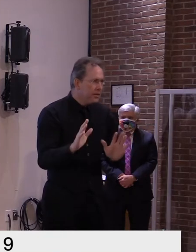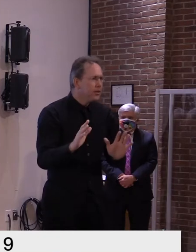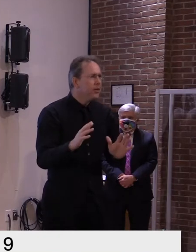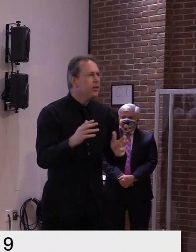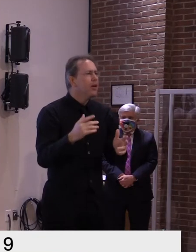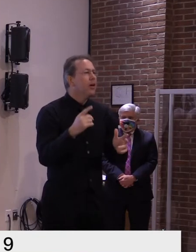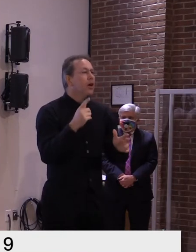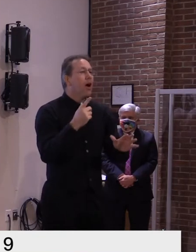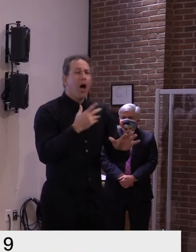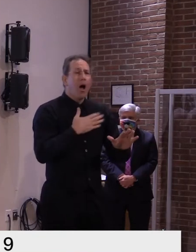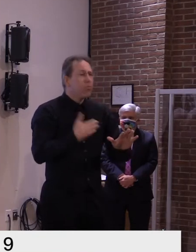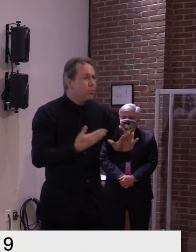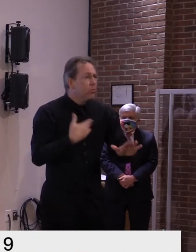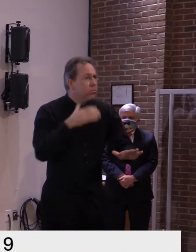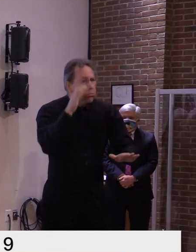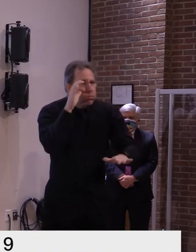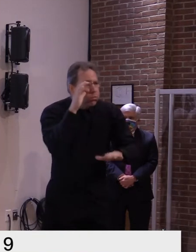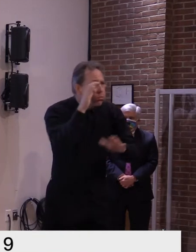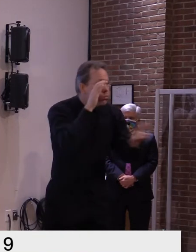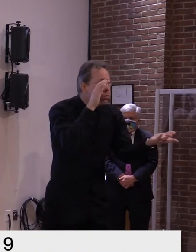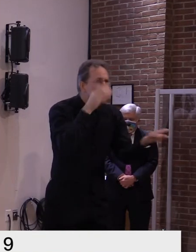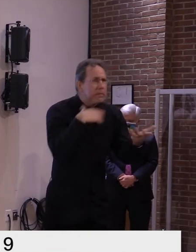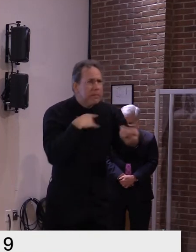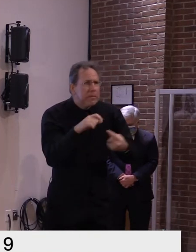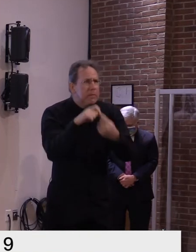out that you can provide me.